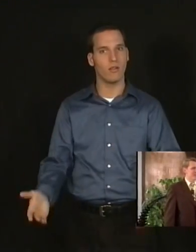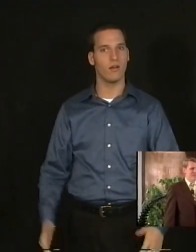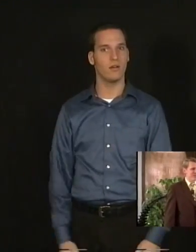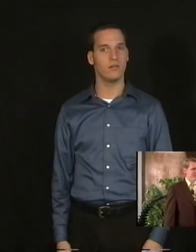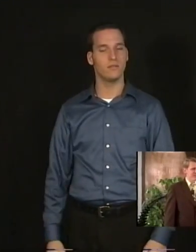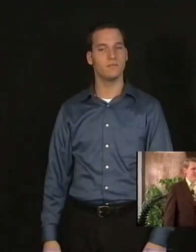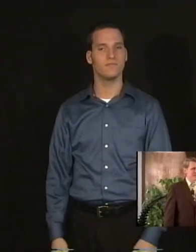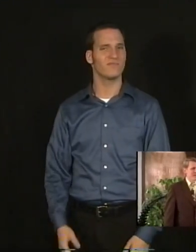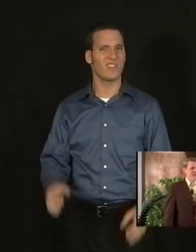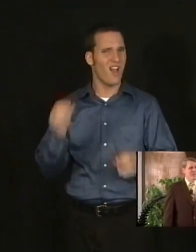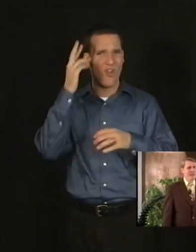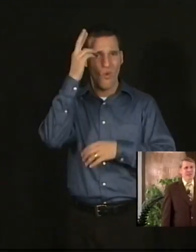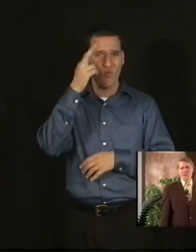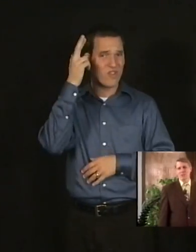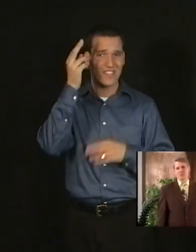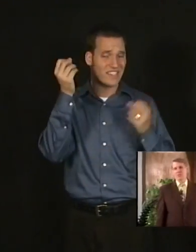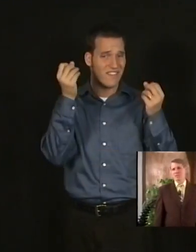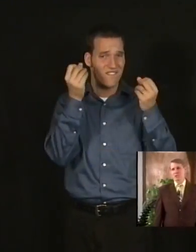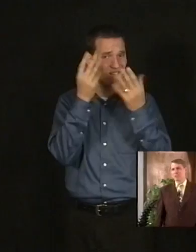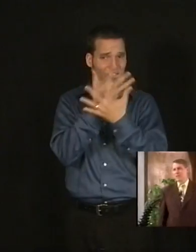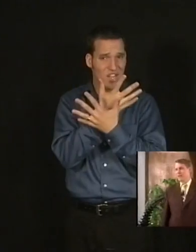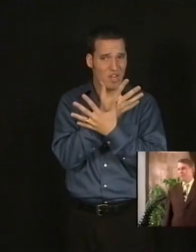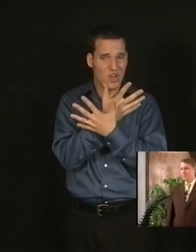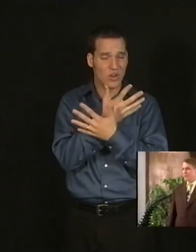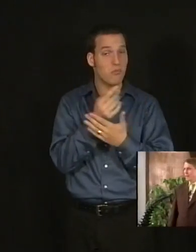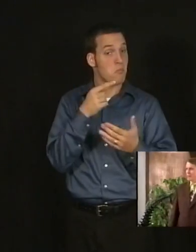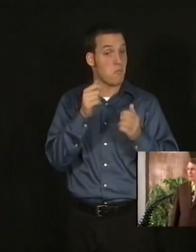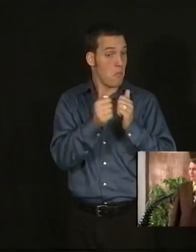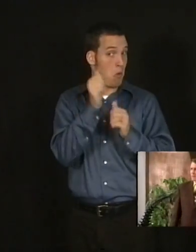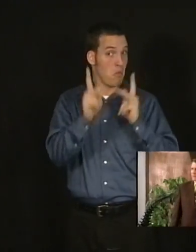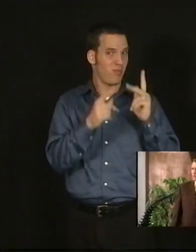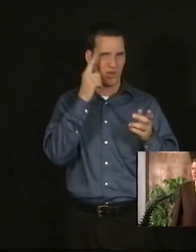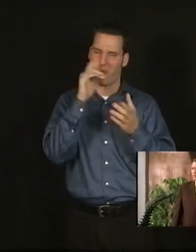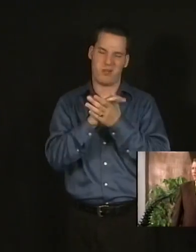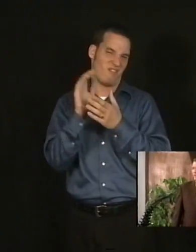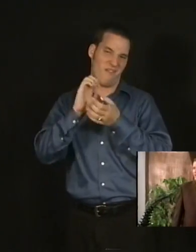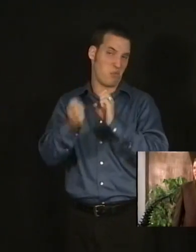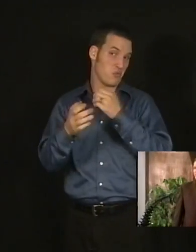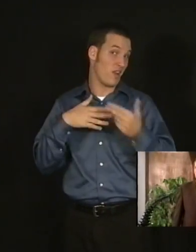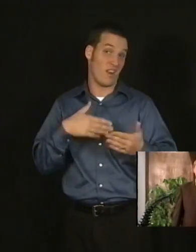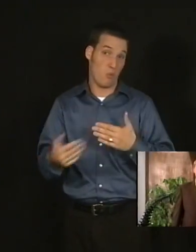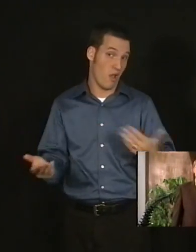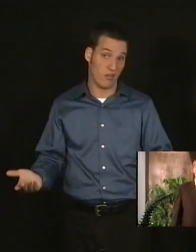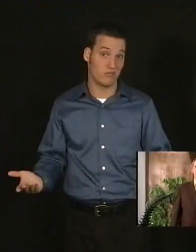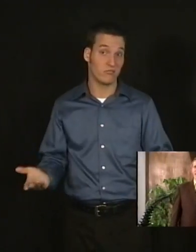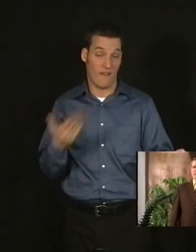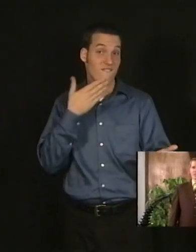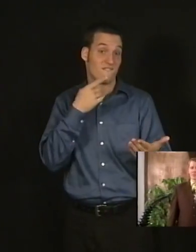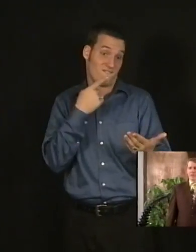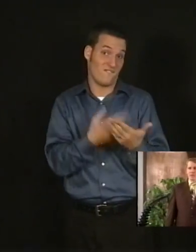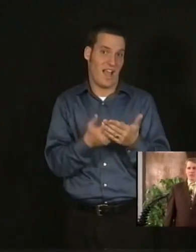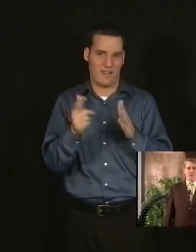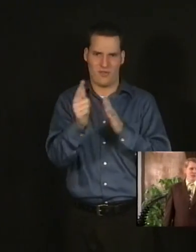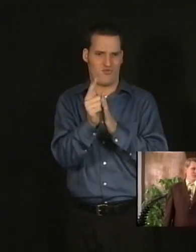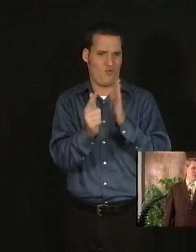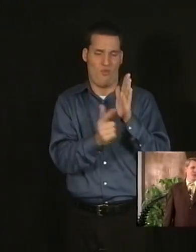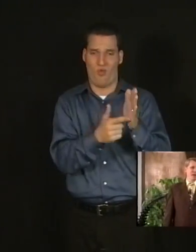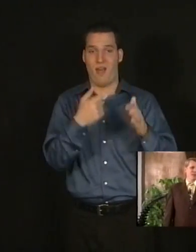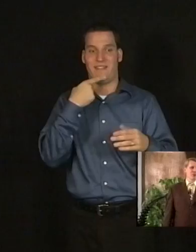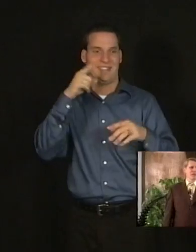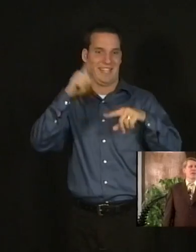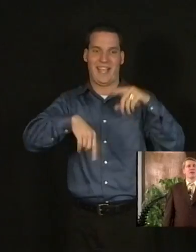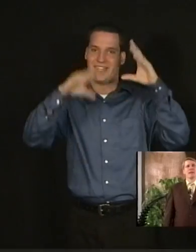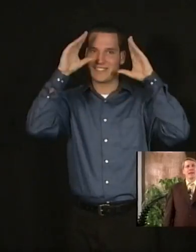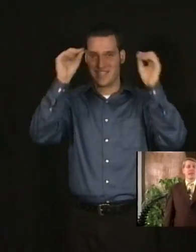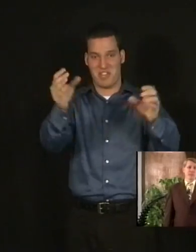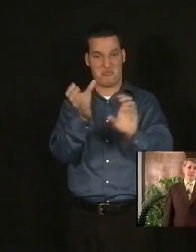There's no reason to fear. The fact is, most folks don't believe in evolution anyway. The fact is, there's no law saying you can't teach creation. Just go